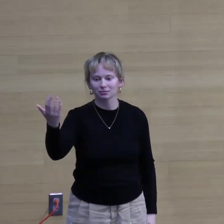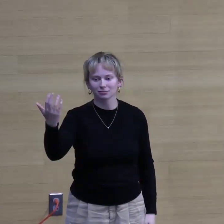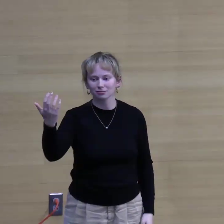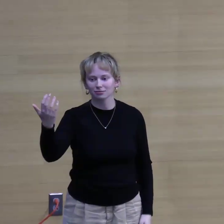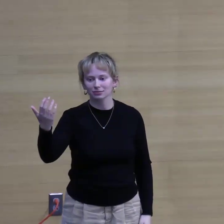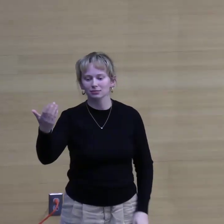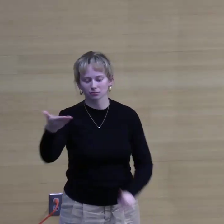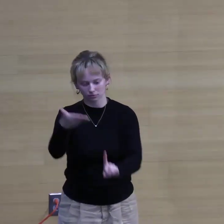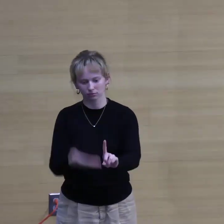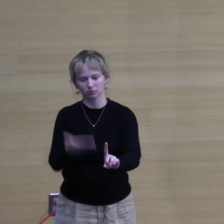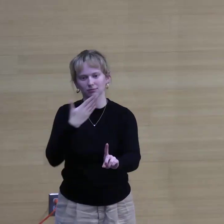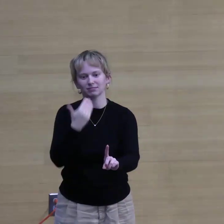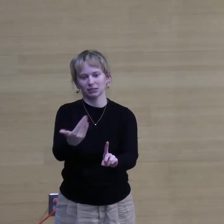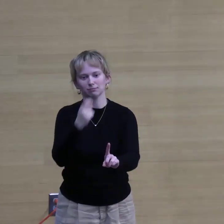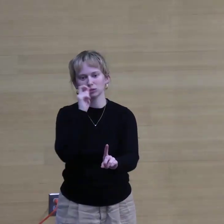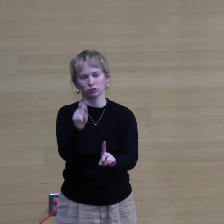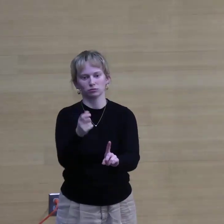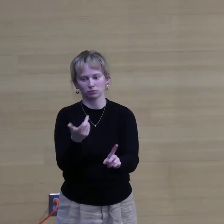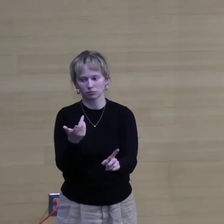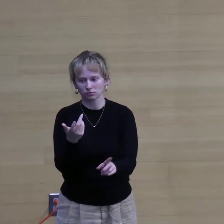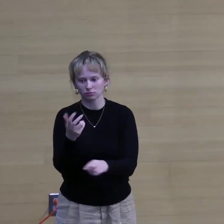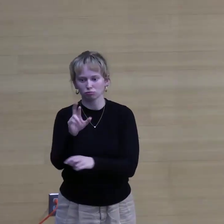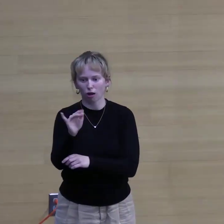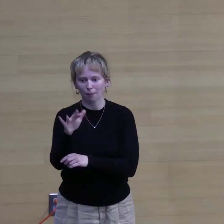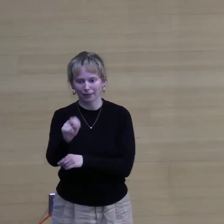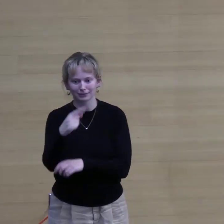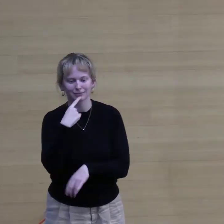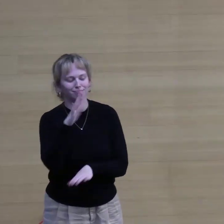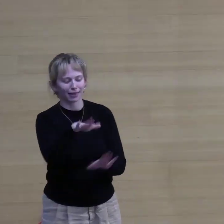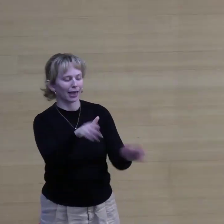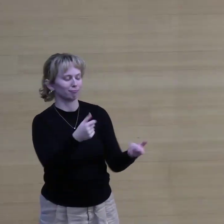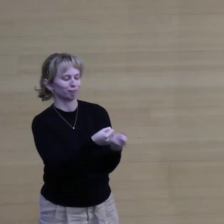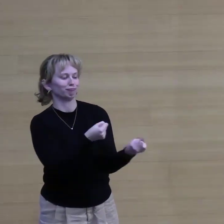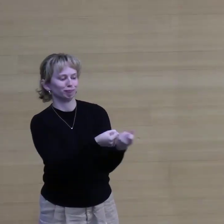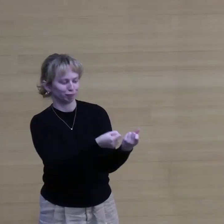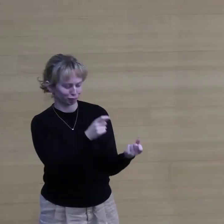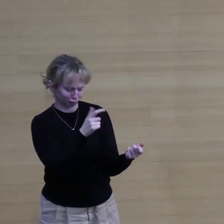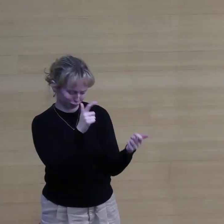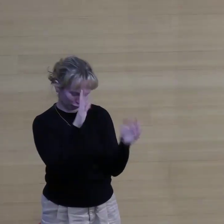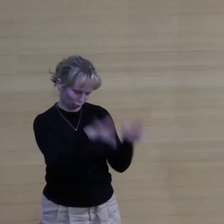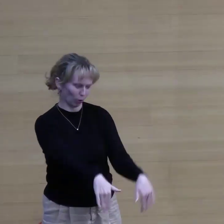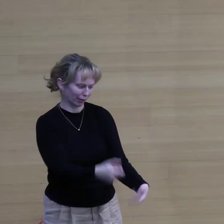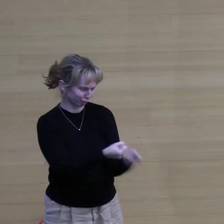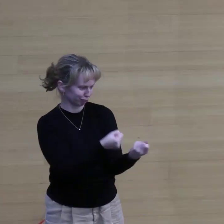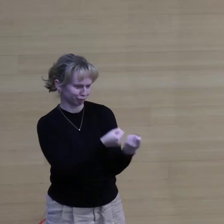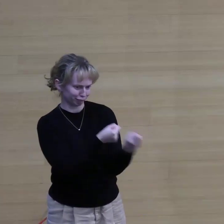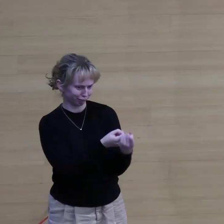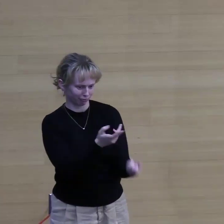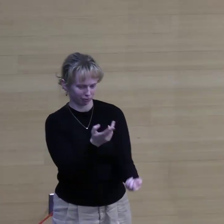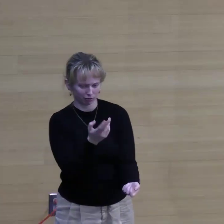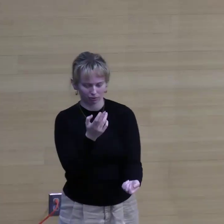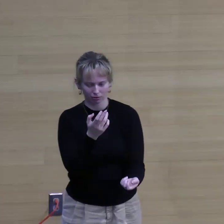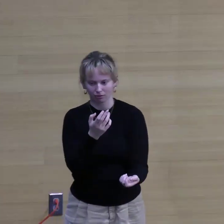he's 15. And Robin's like, sis, I got you. Like right there with you. you know, and like having